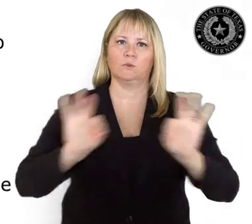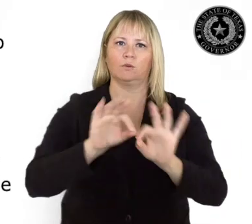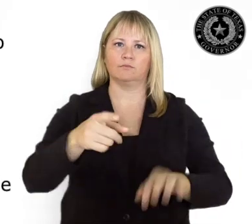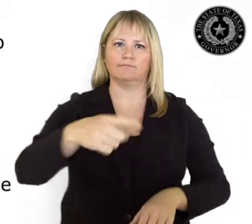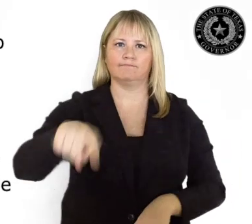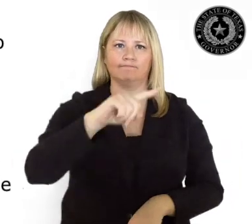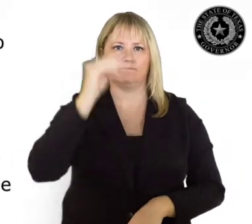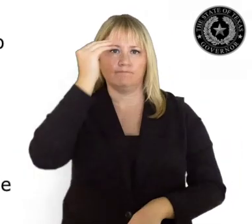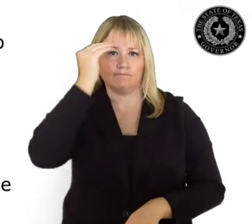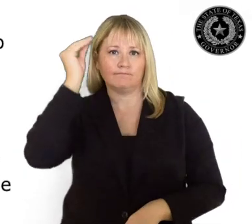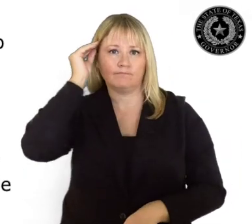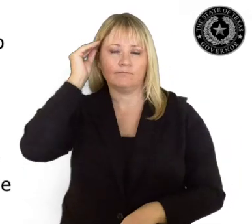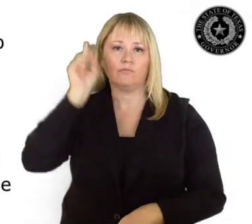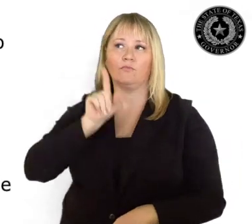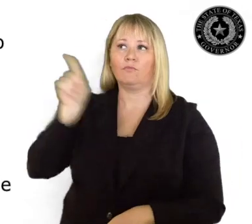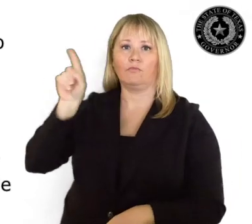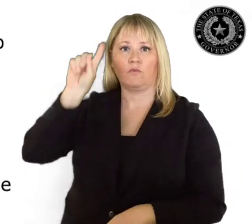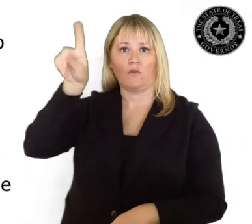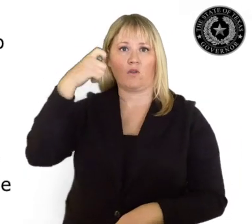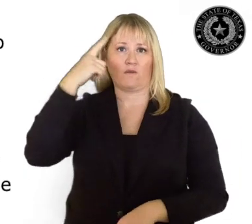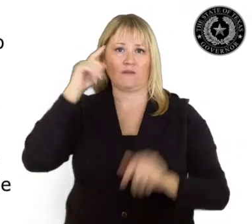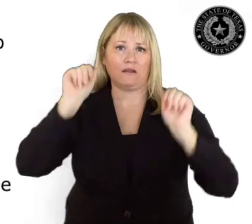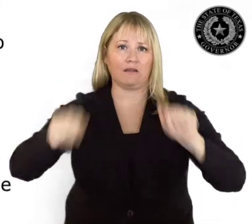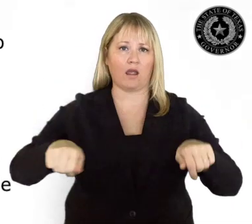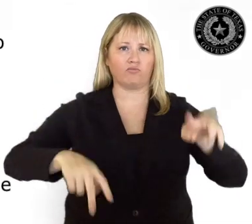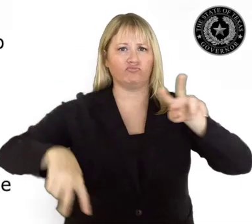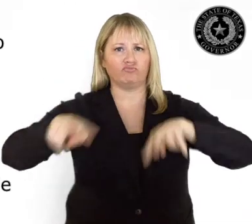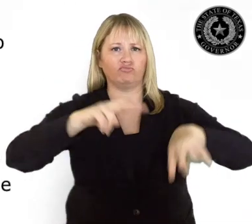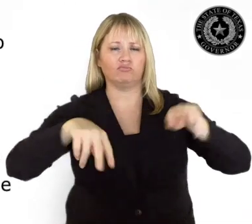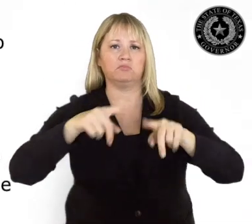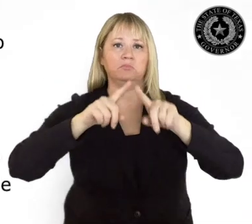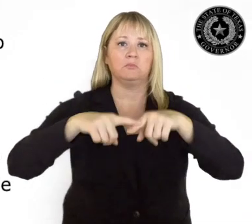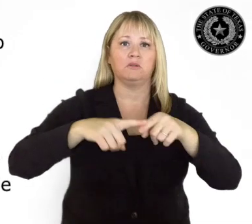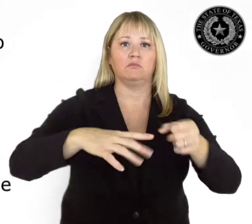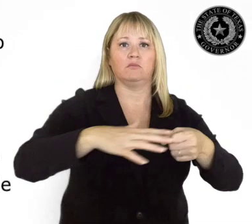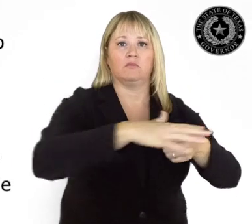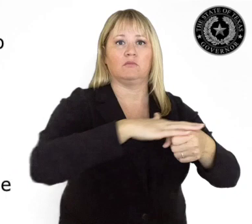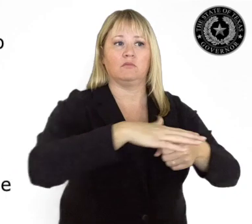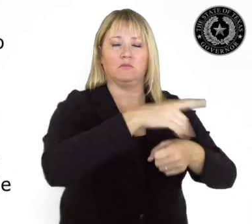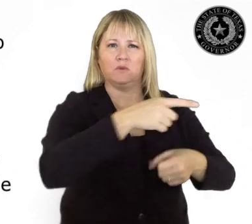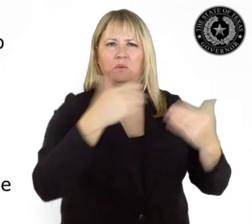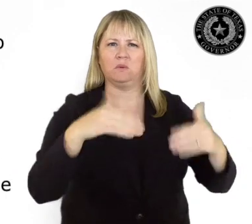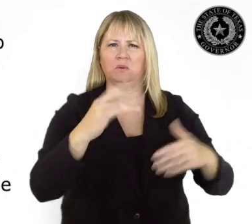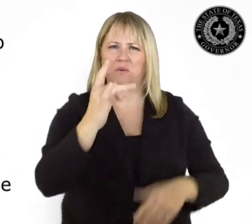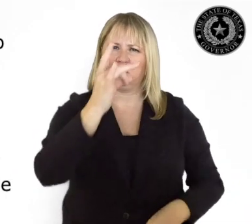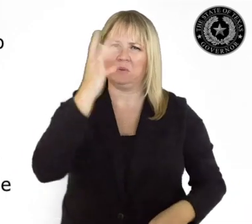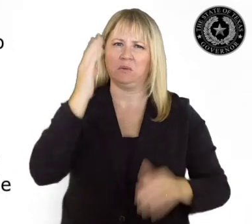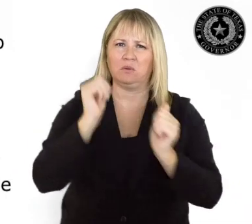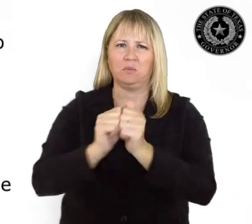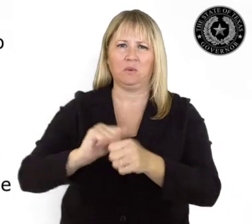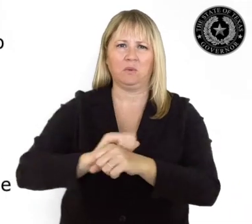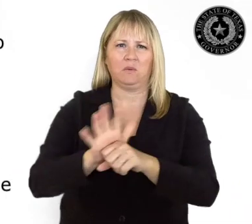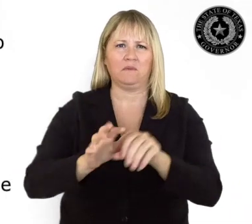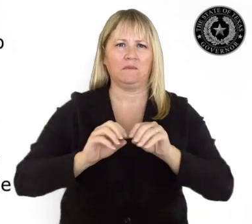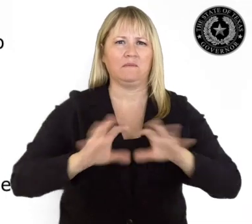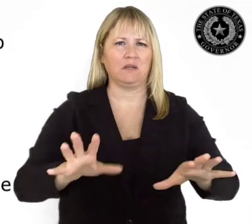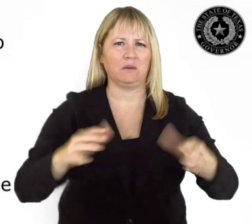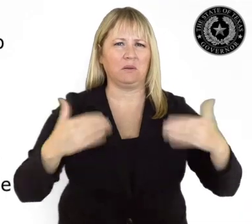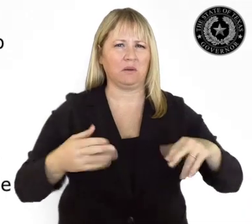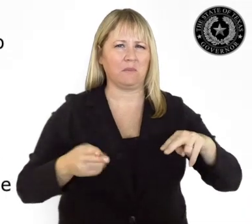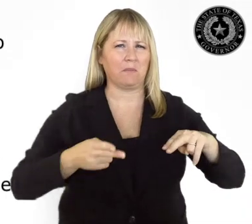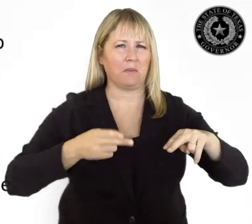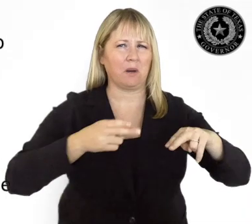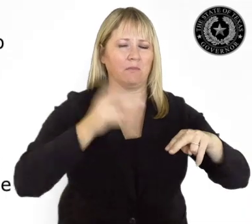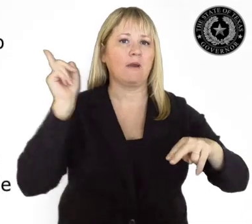Notwithstanding anything herein to the contrary, the Governor may by proclamation add to the list of establishments or venues that people shall